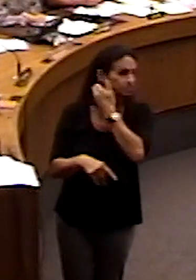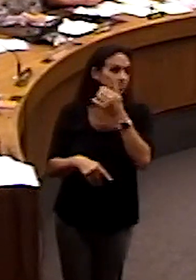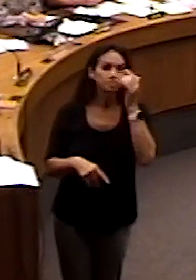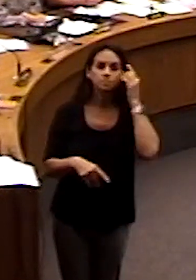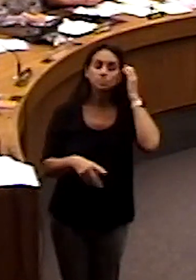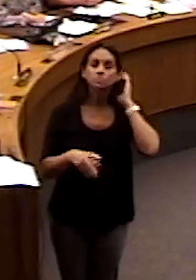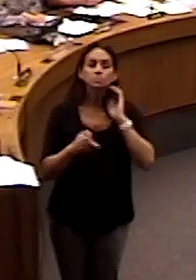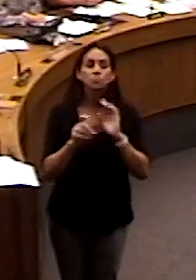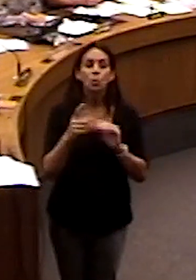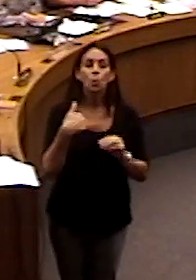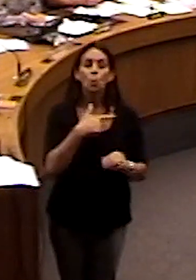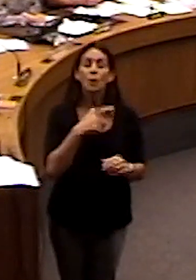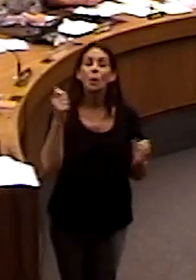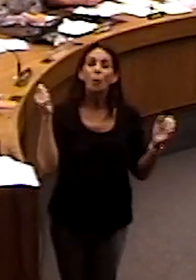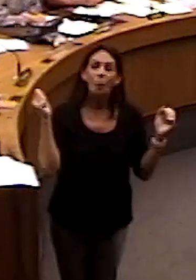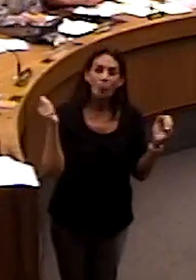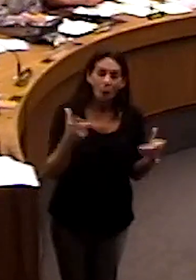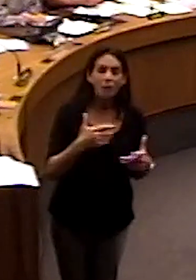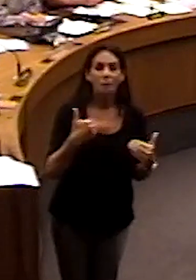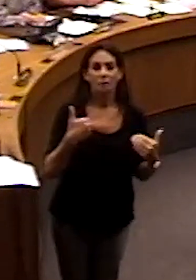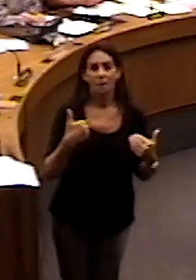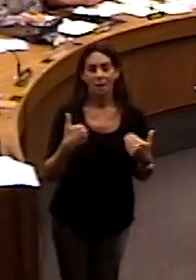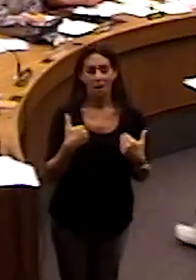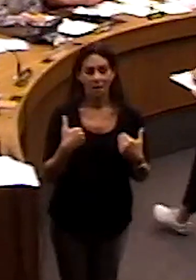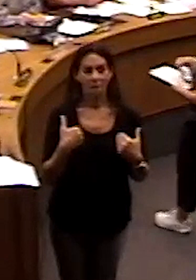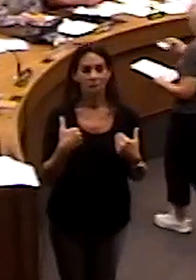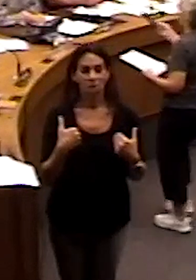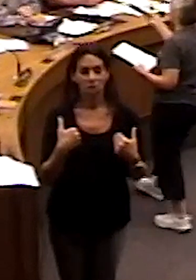So we all had,